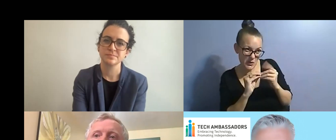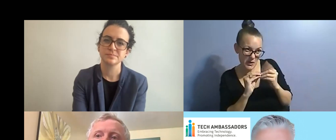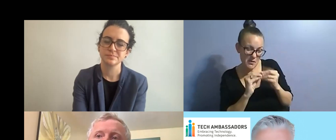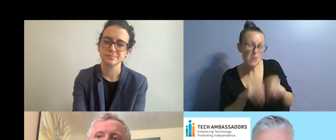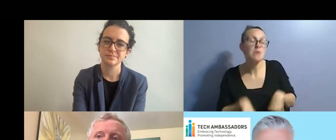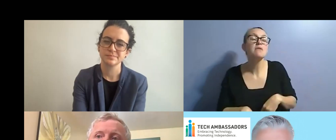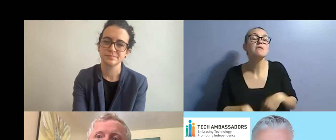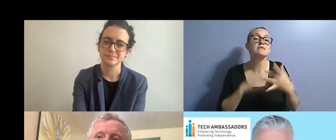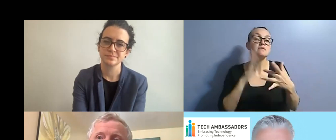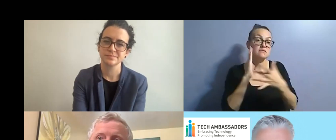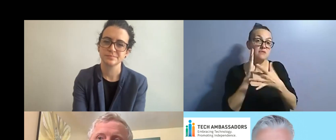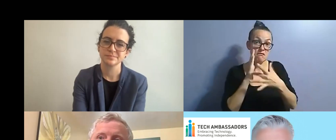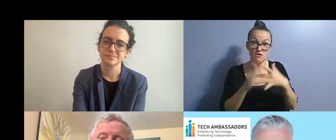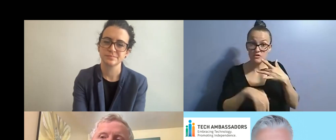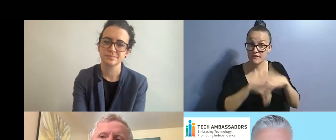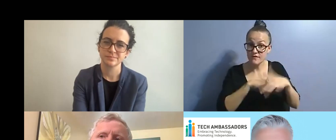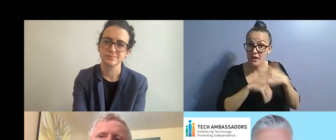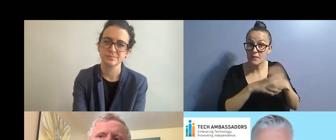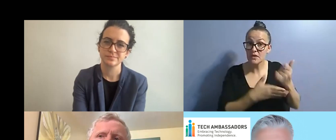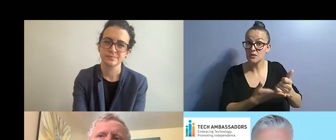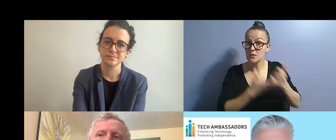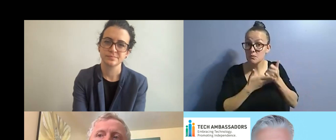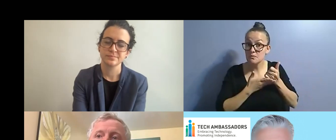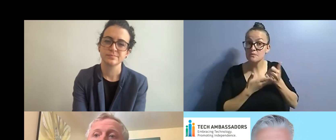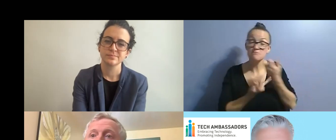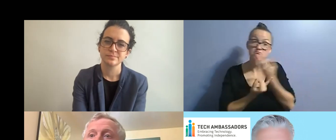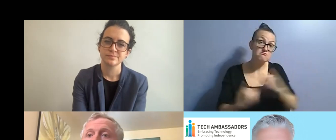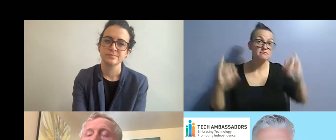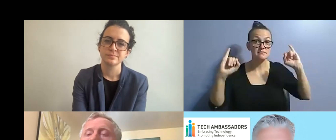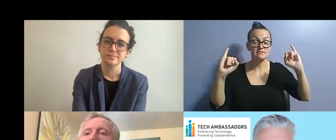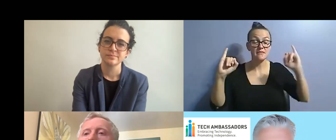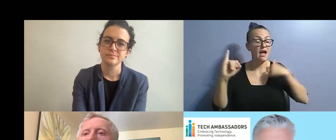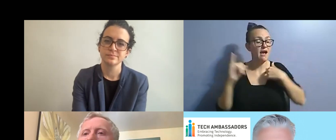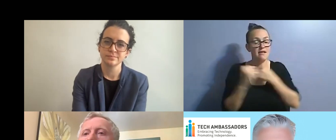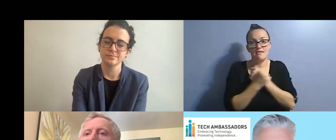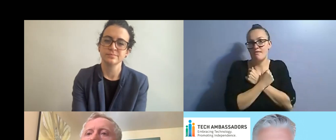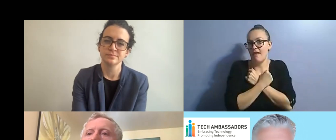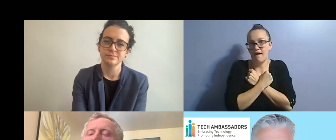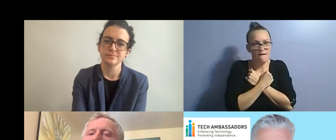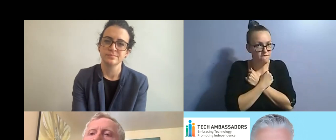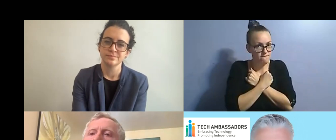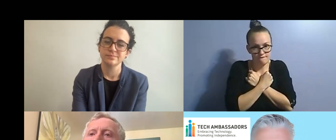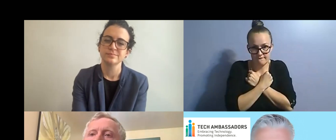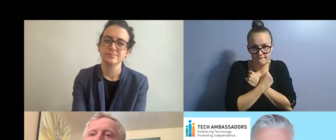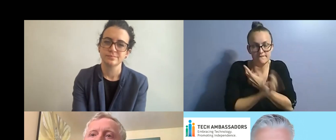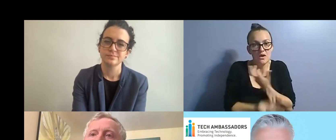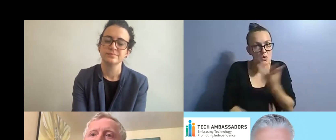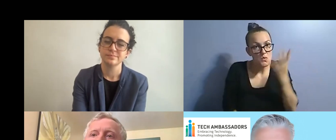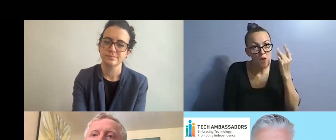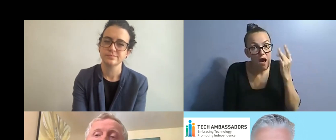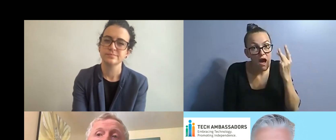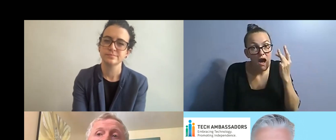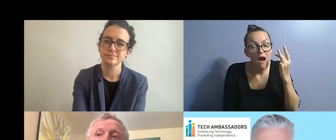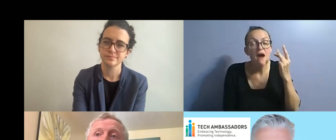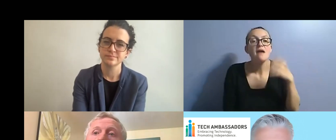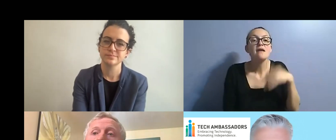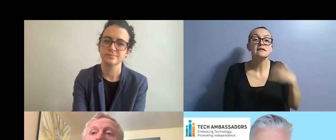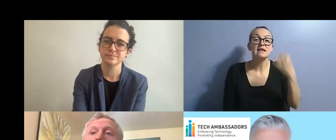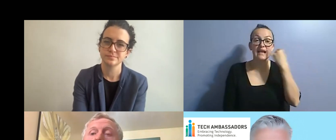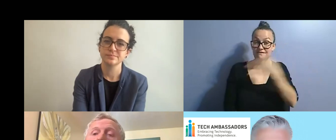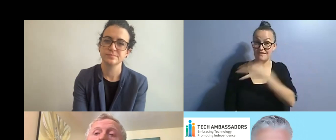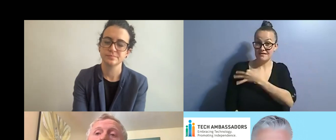there and help us independent, I love it because if I had staff, and I